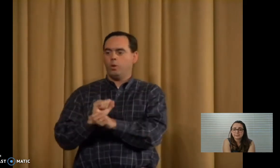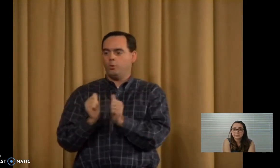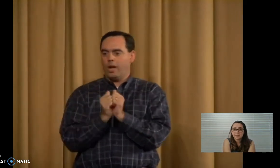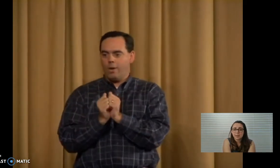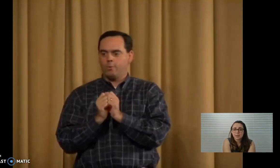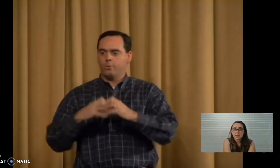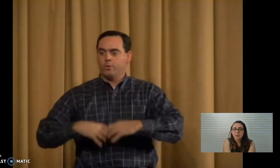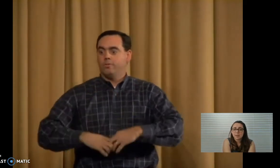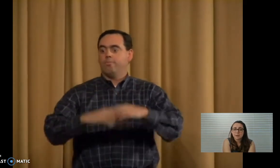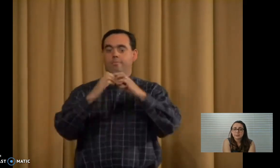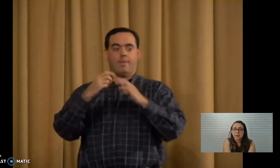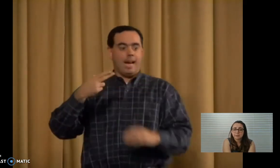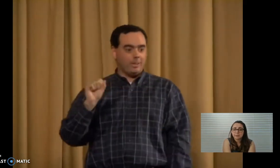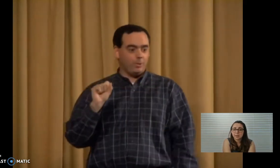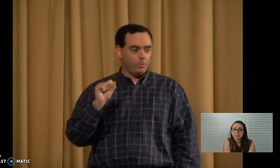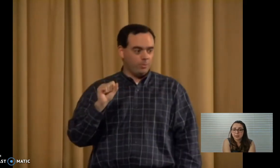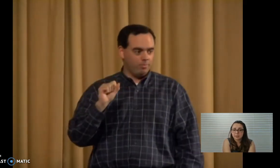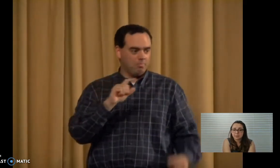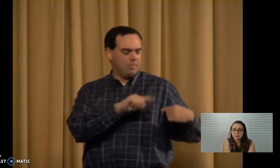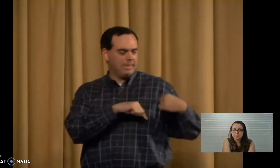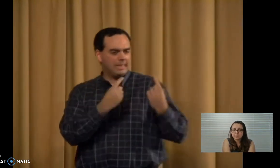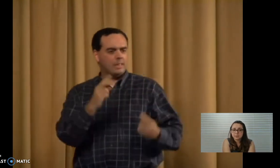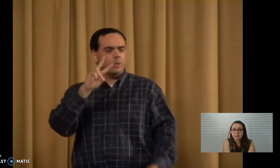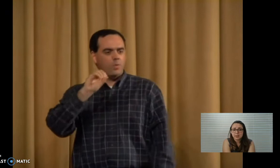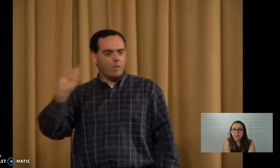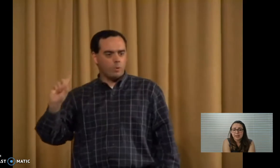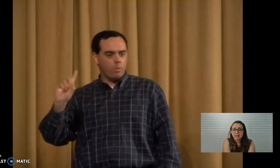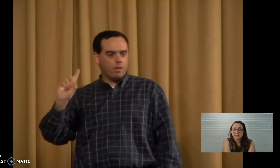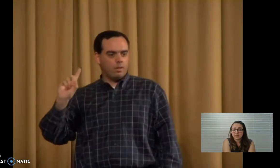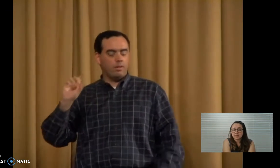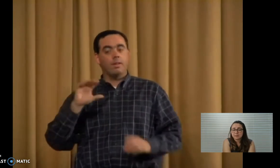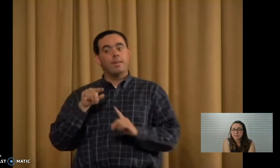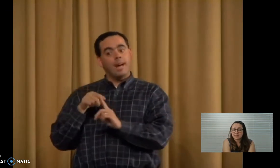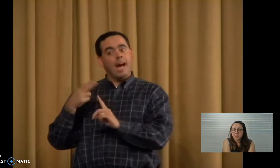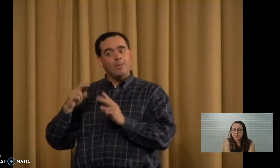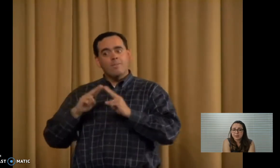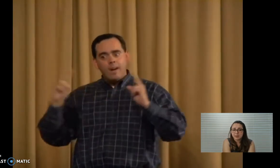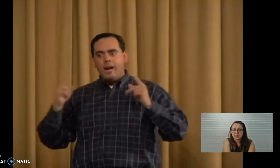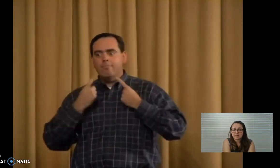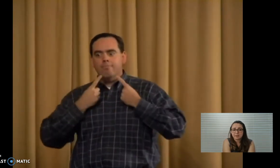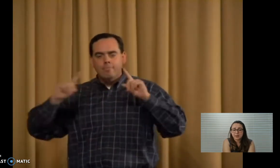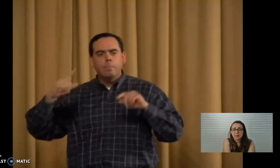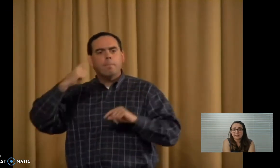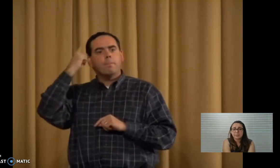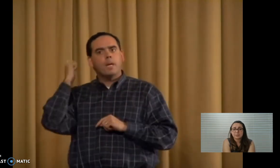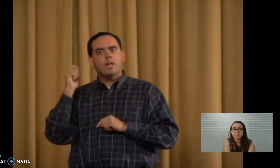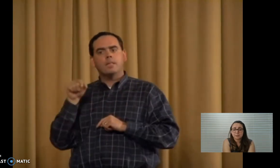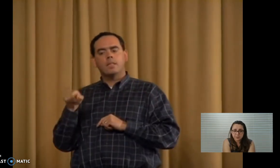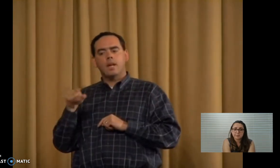leaders. They worked together to develop this high school, and it's been going since 2001, and